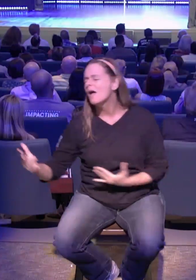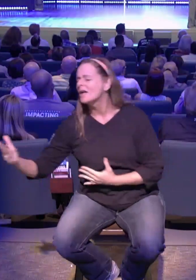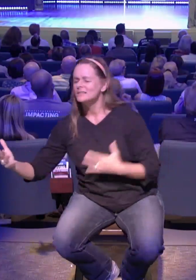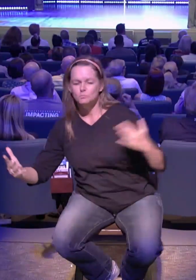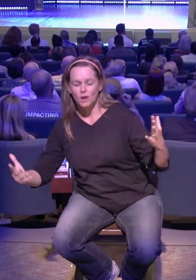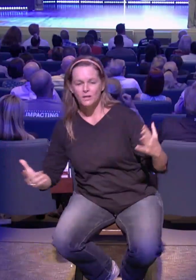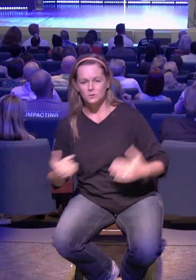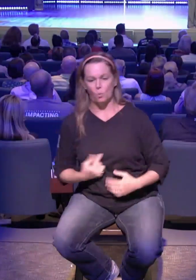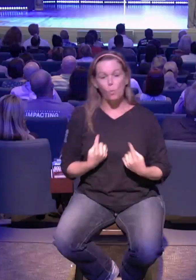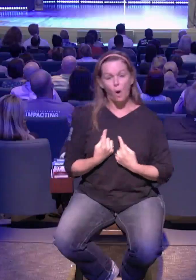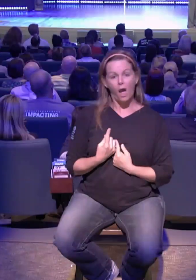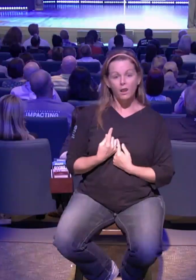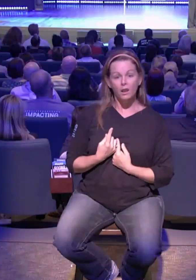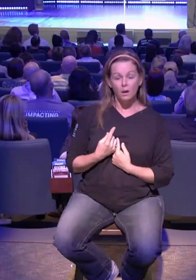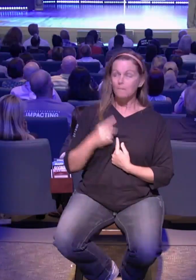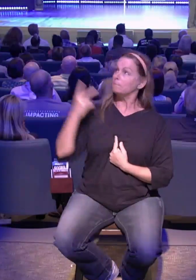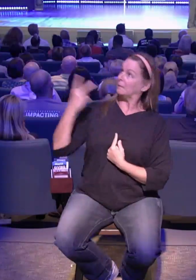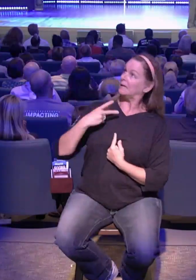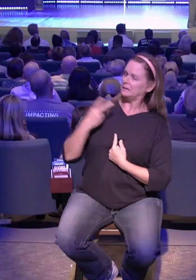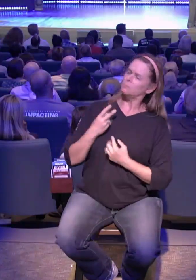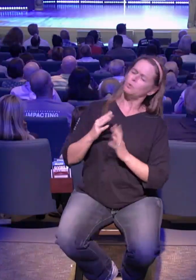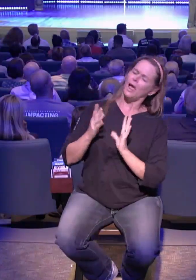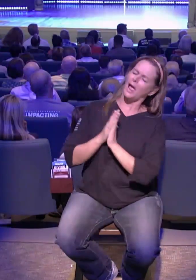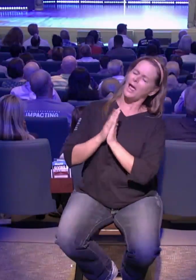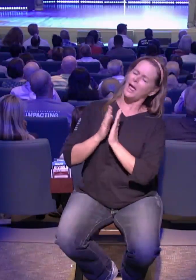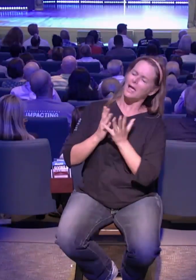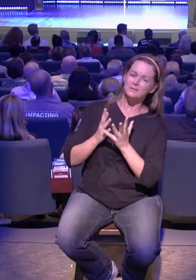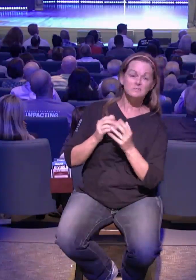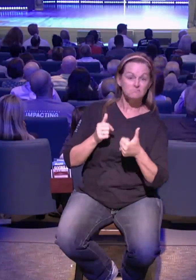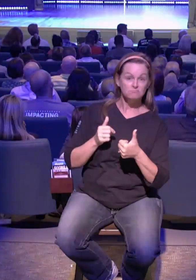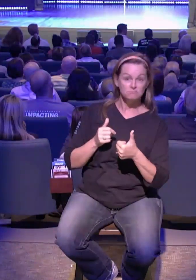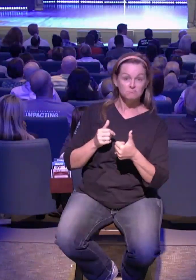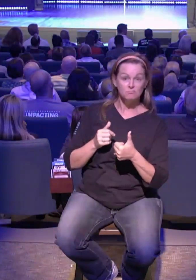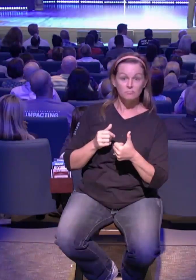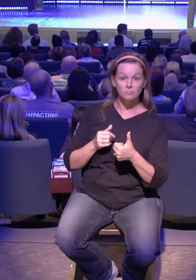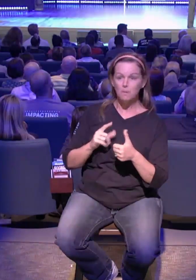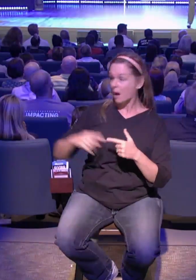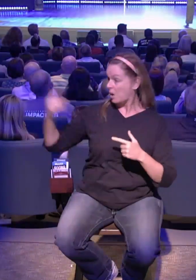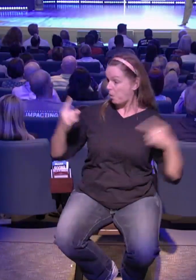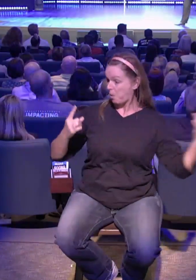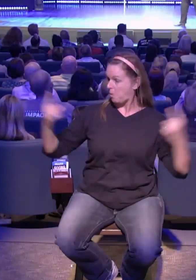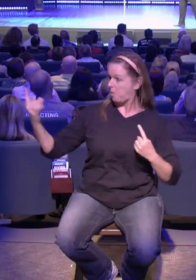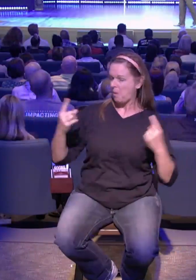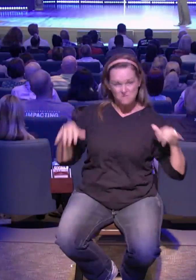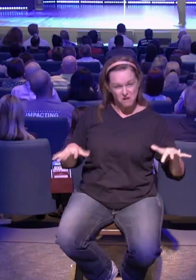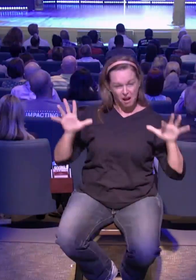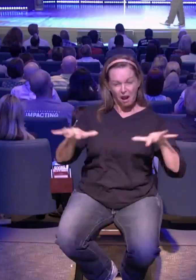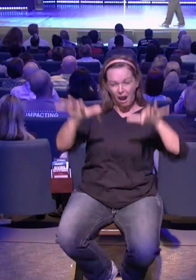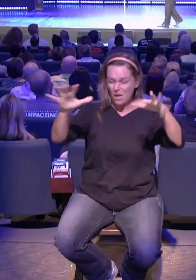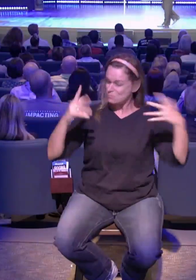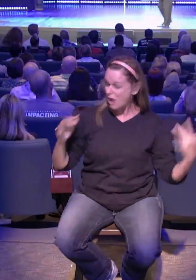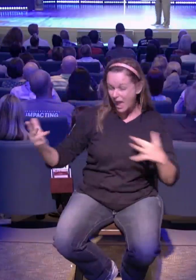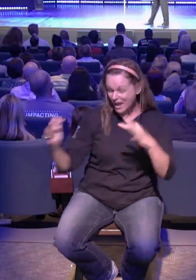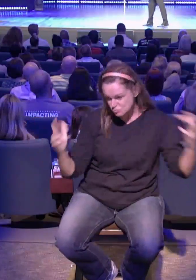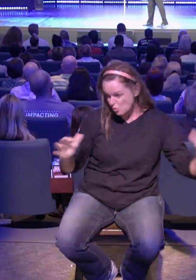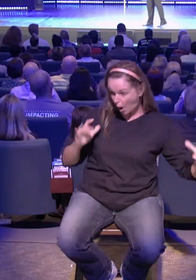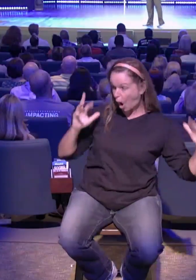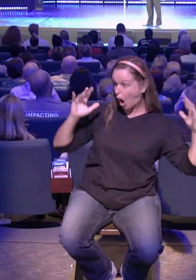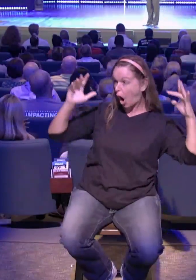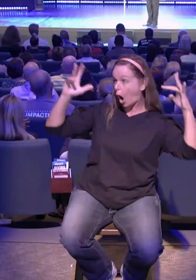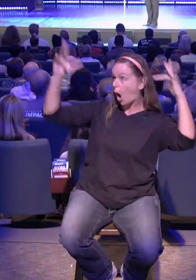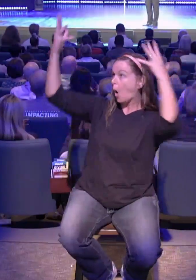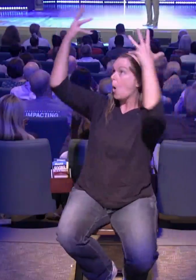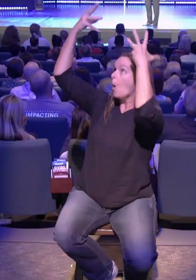together. I'm committed to the house of God. I'm committed to the people of God. I'm committed to the work of